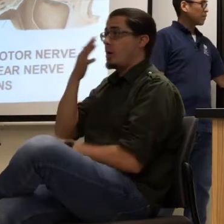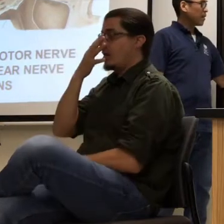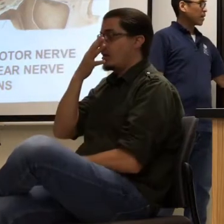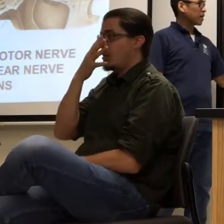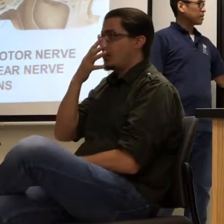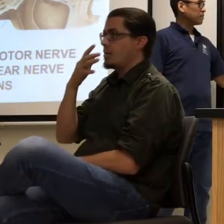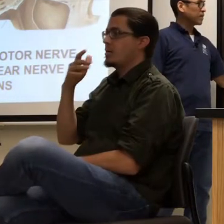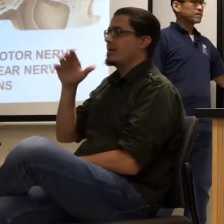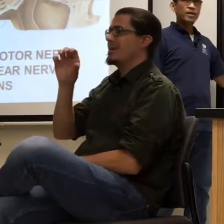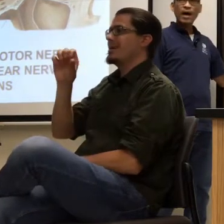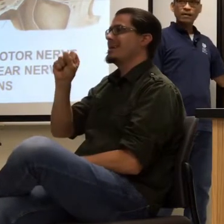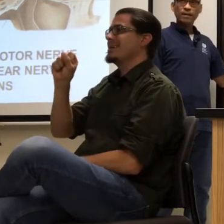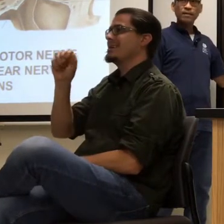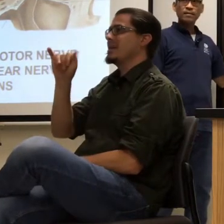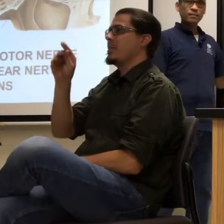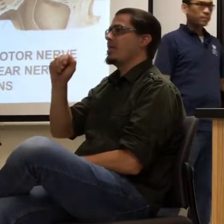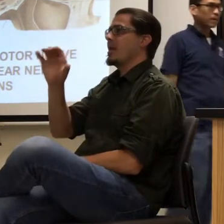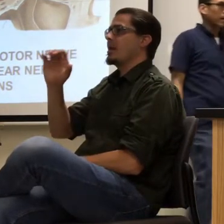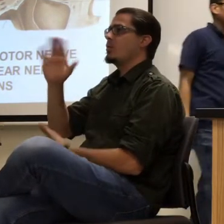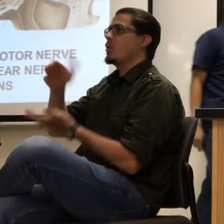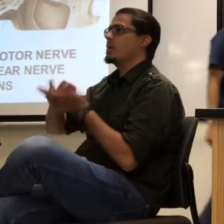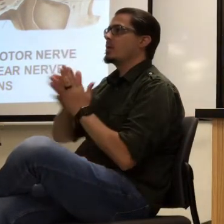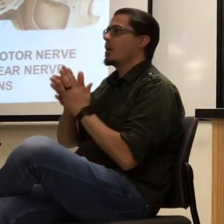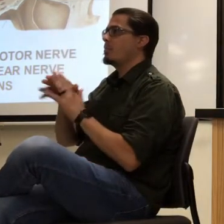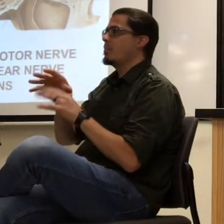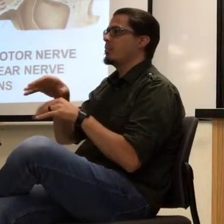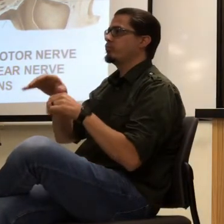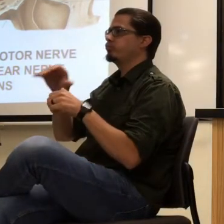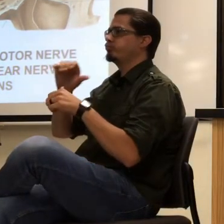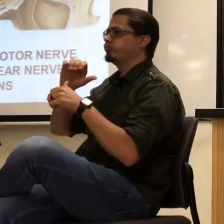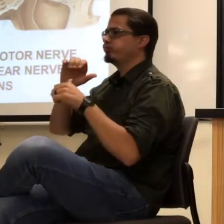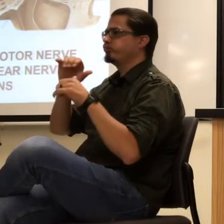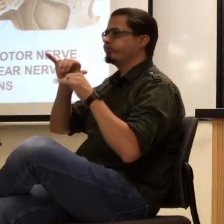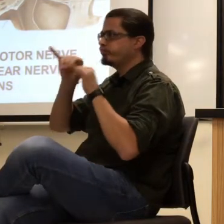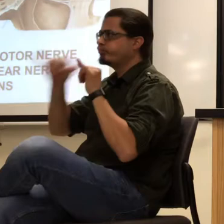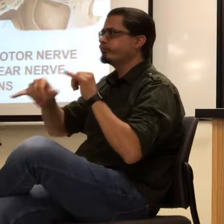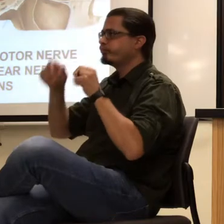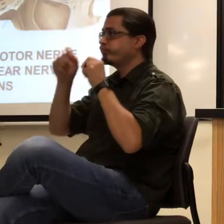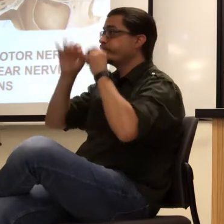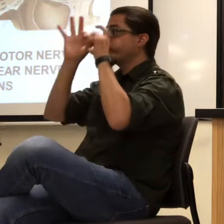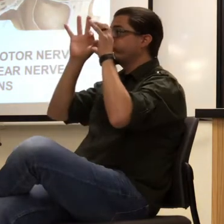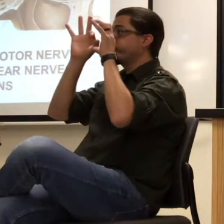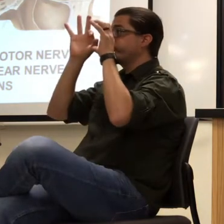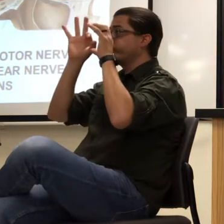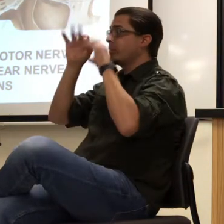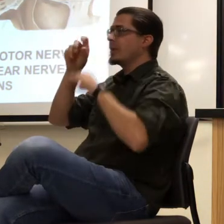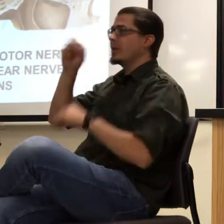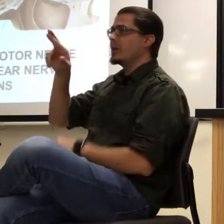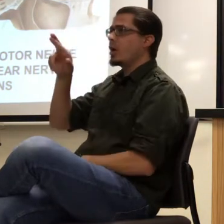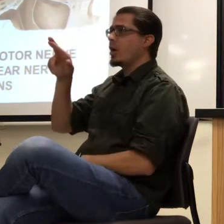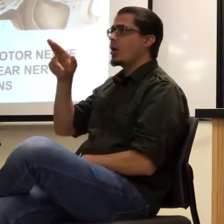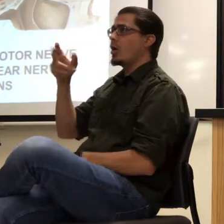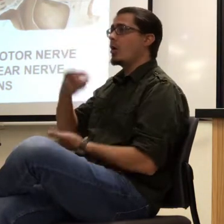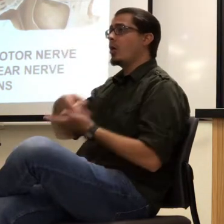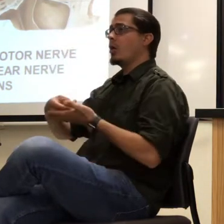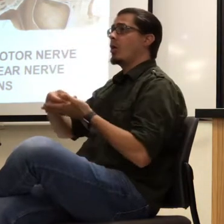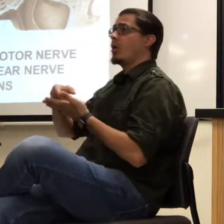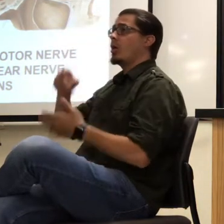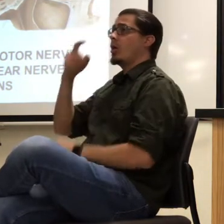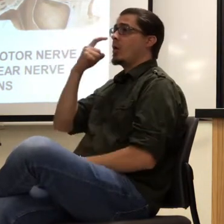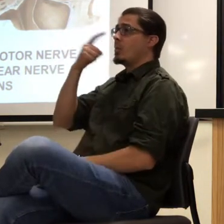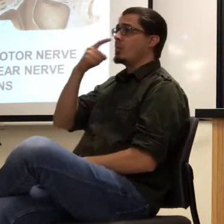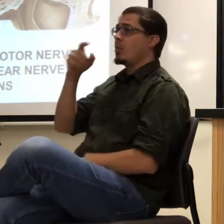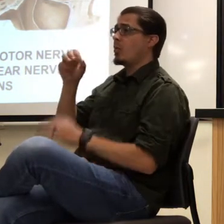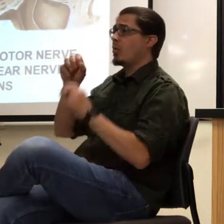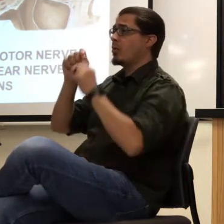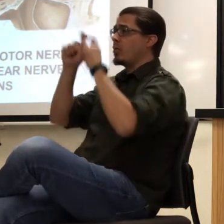The sympathetic, and it's fixed and dilated, okay? I mean, don't you watch those ER shows and they roll the guy in and pupil's fixed and dilated? I mean, do